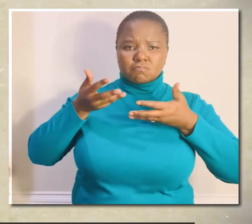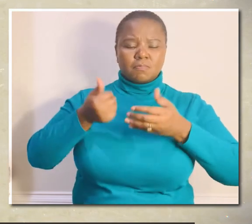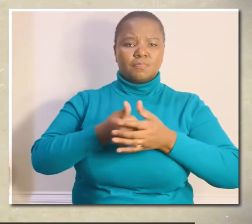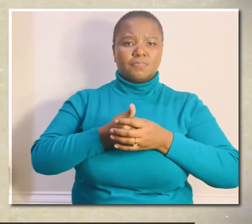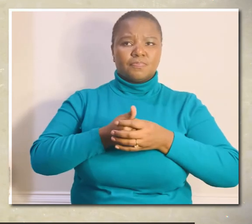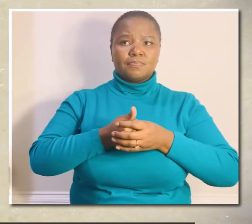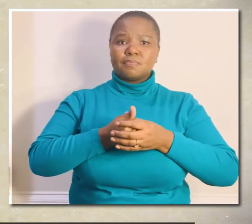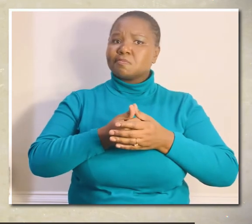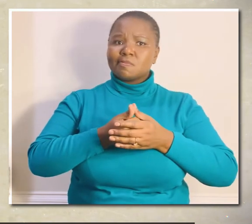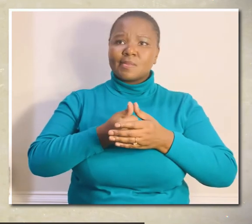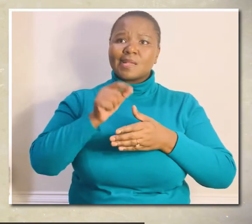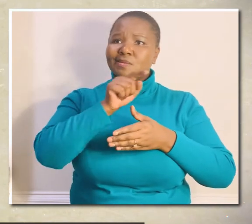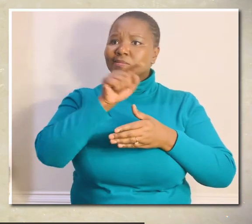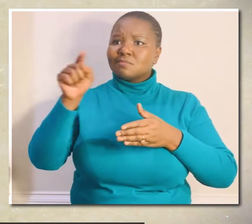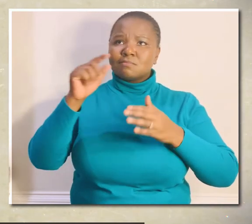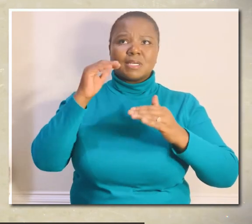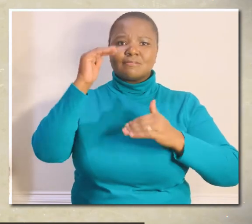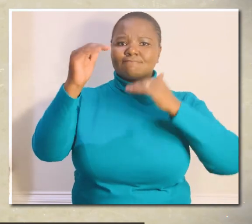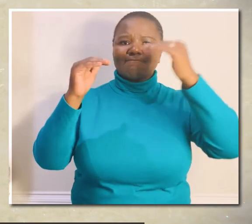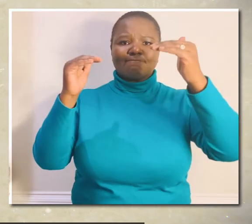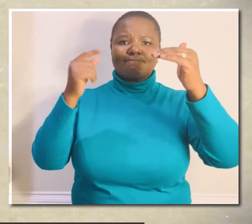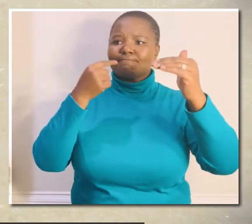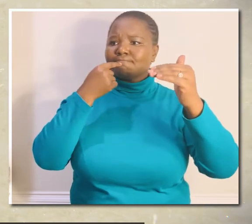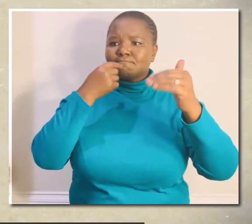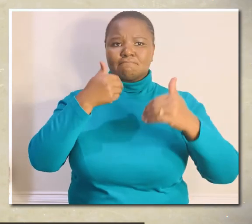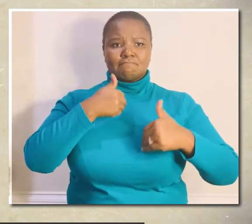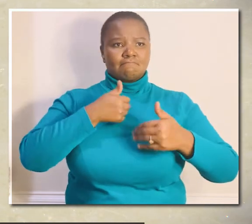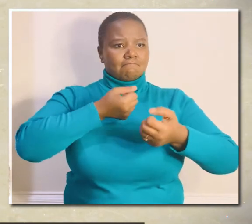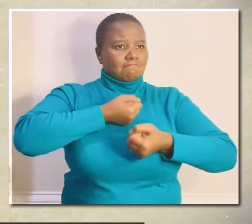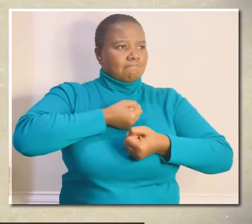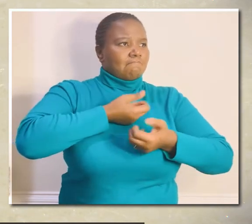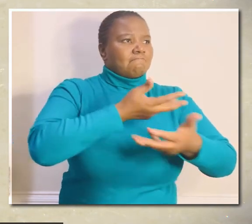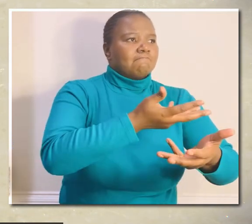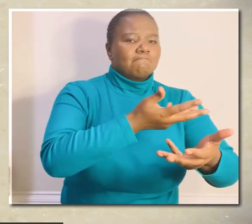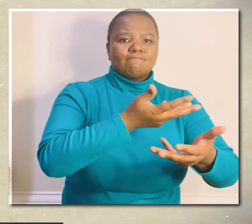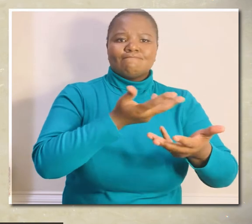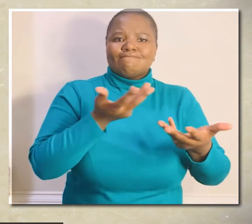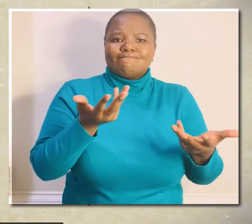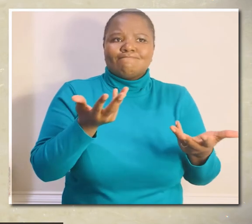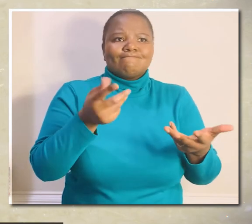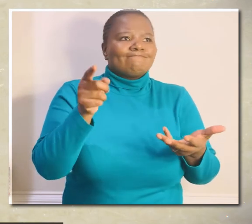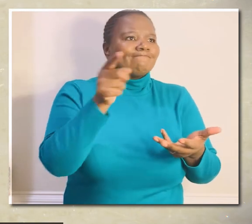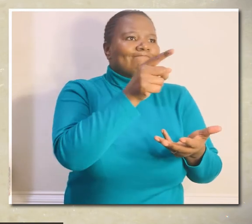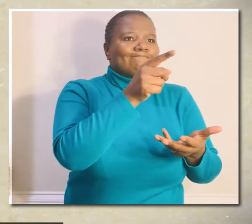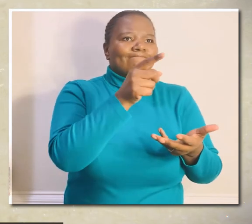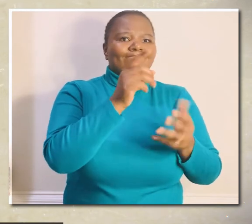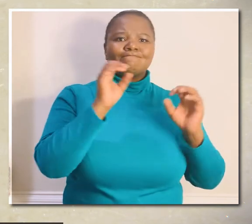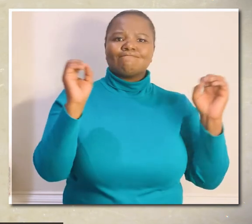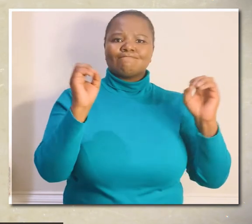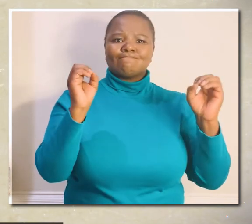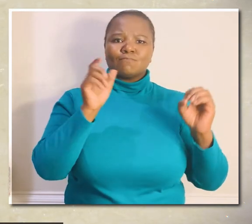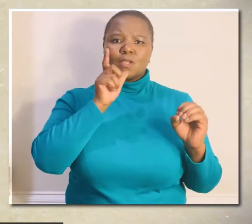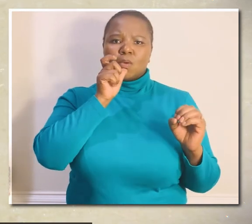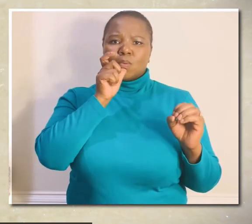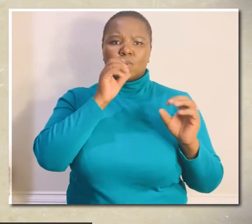I've never really had a chance to talk with anybody about growing up with deaf parents. I'd like to talk with you.